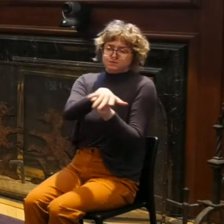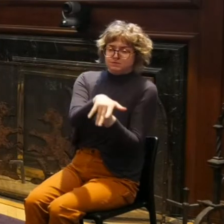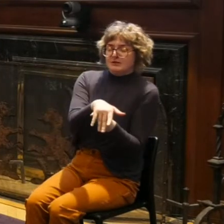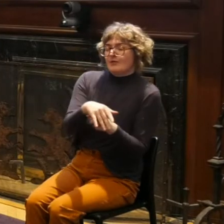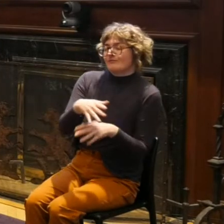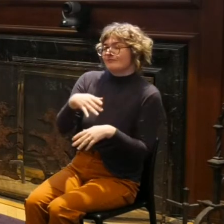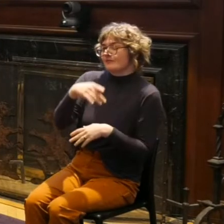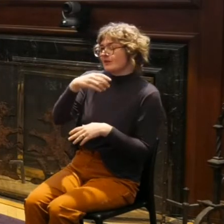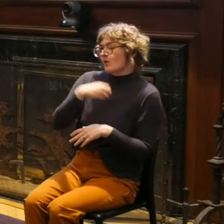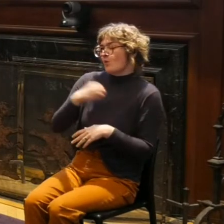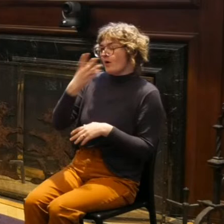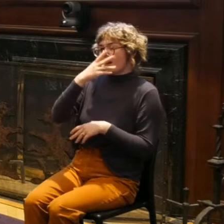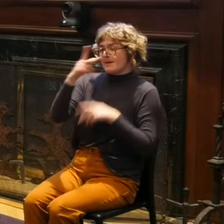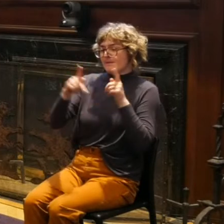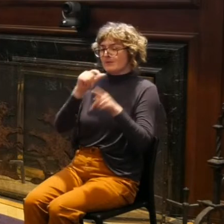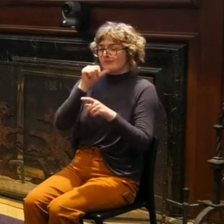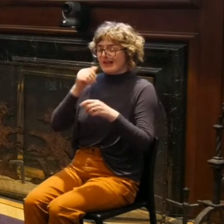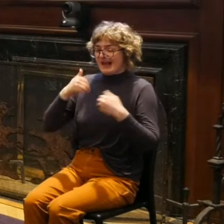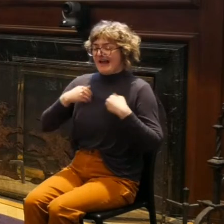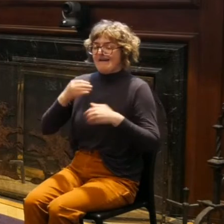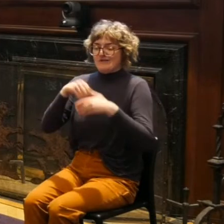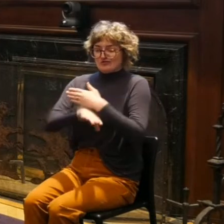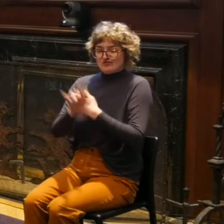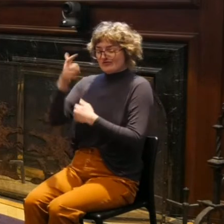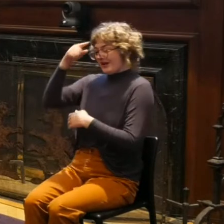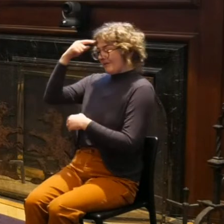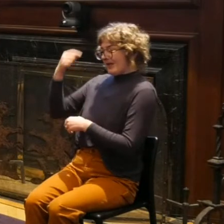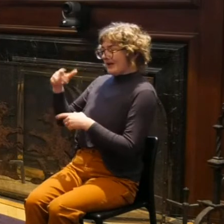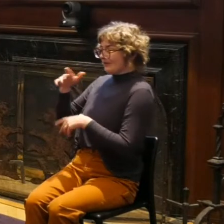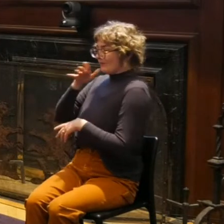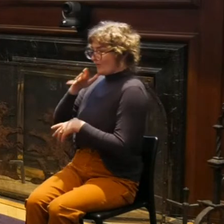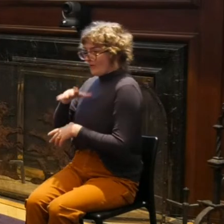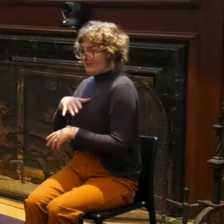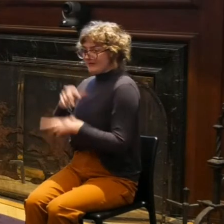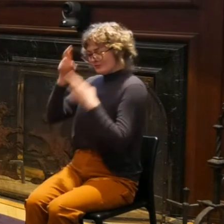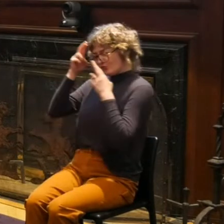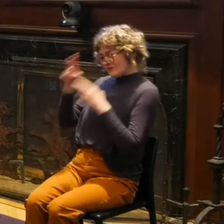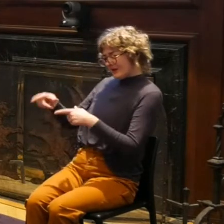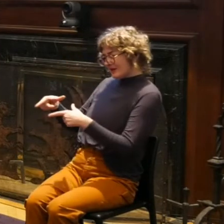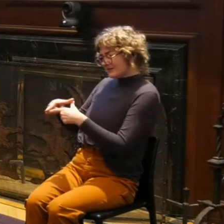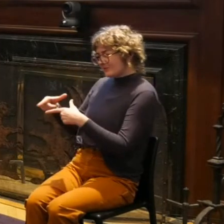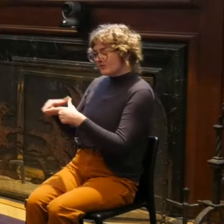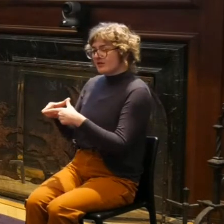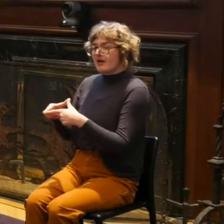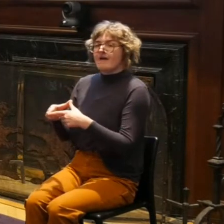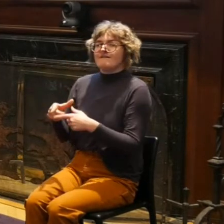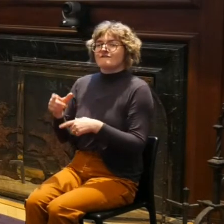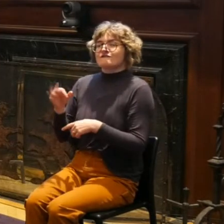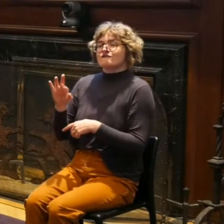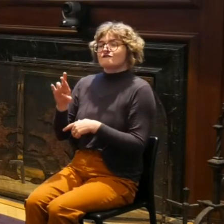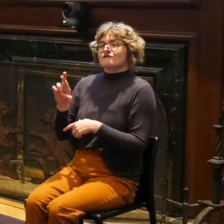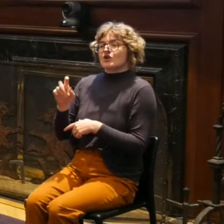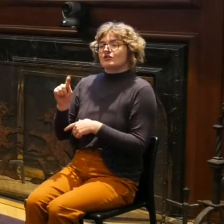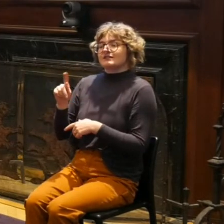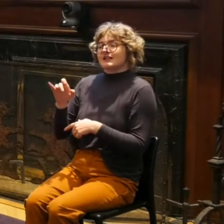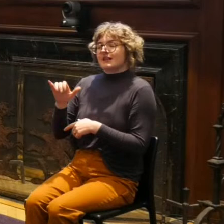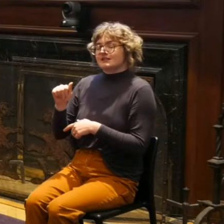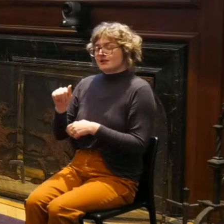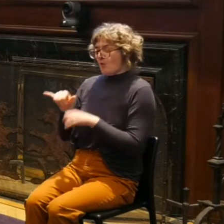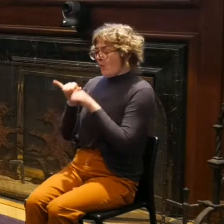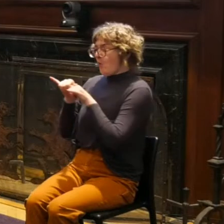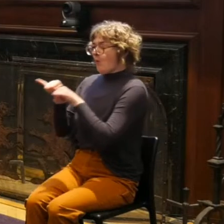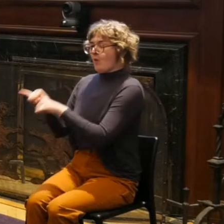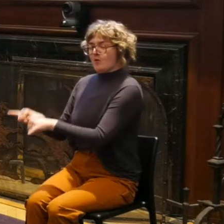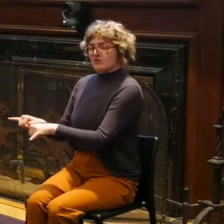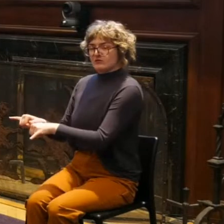having children like we are. So nobody respects the pussy because of the fertility it holds,